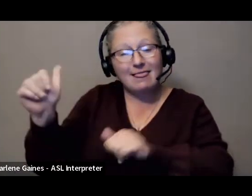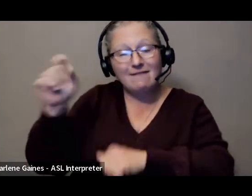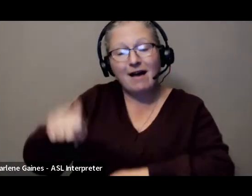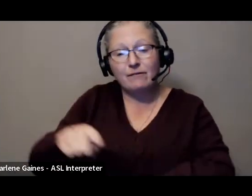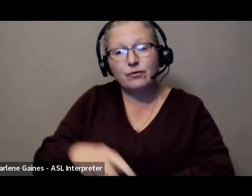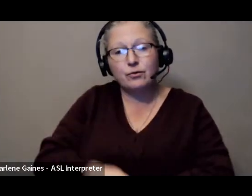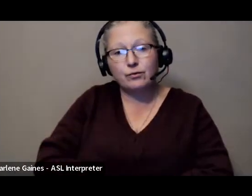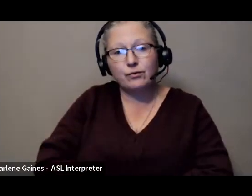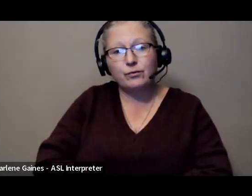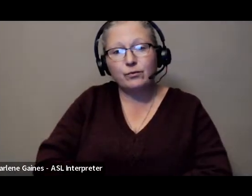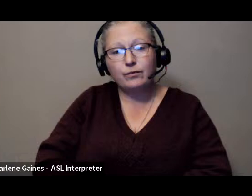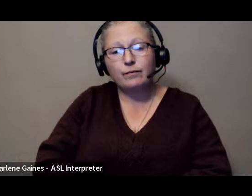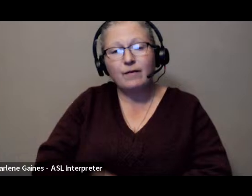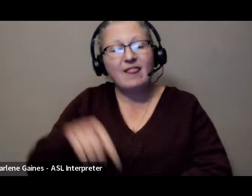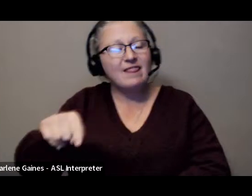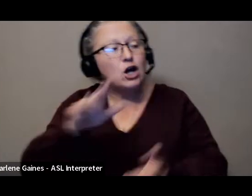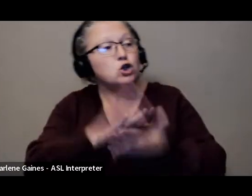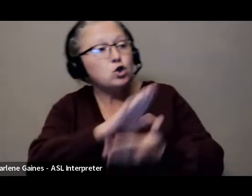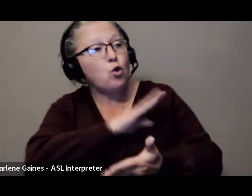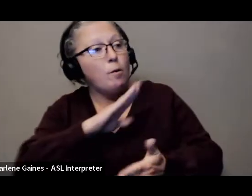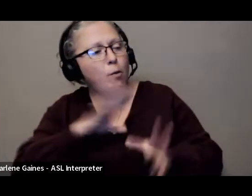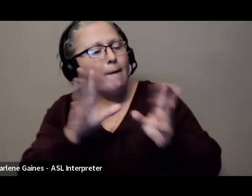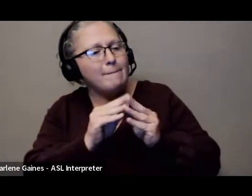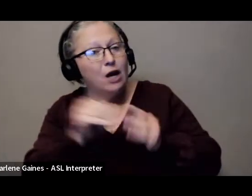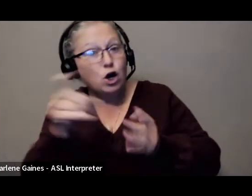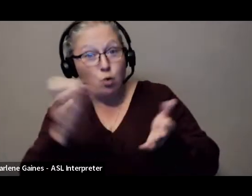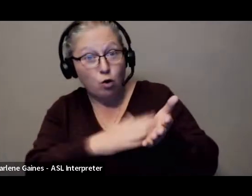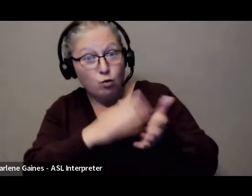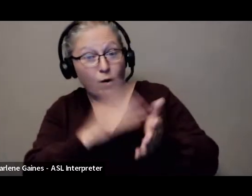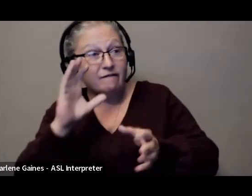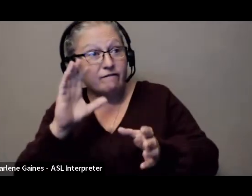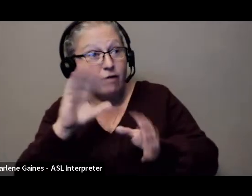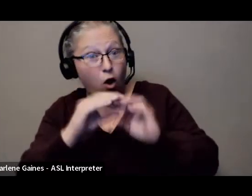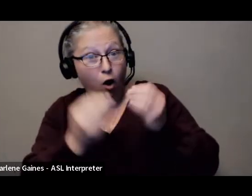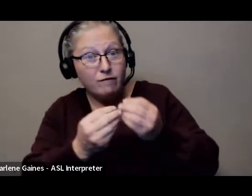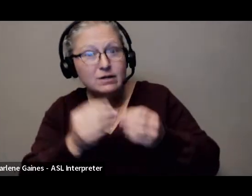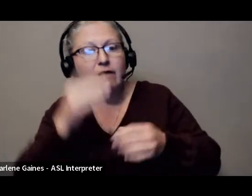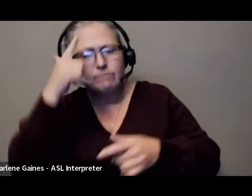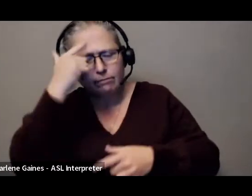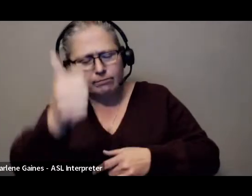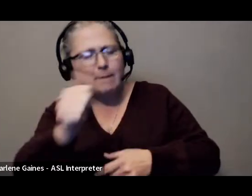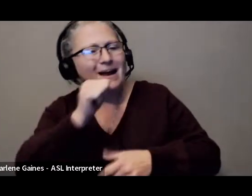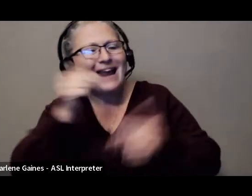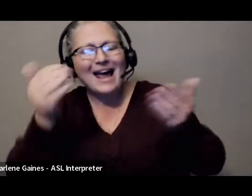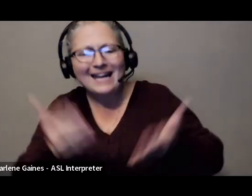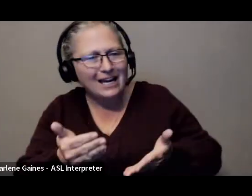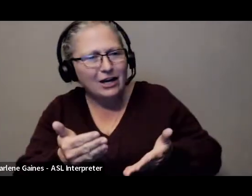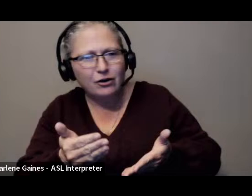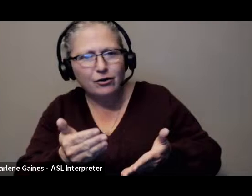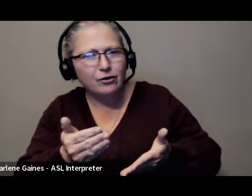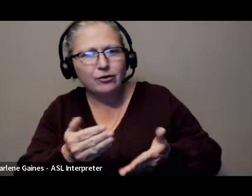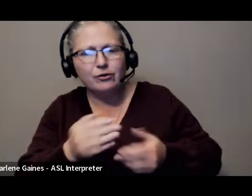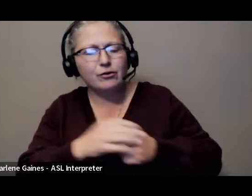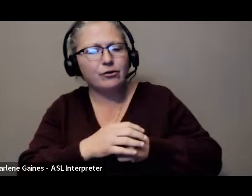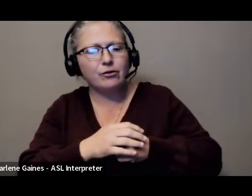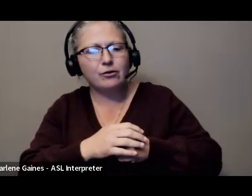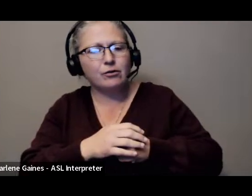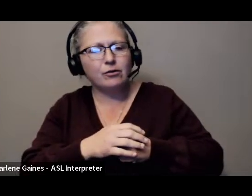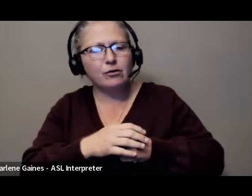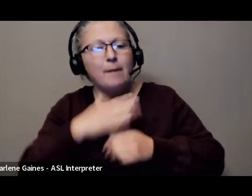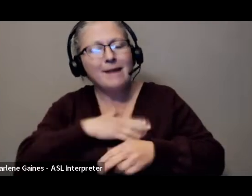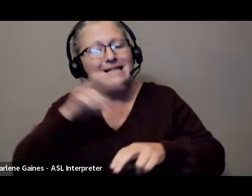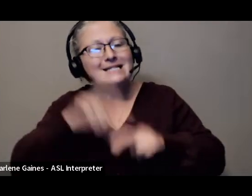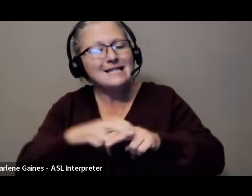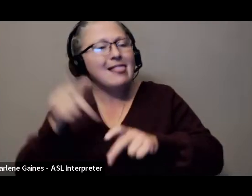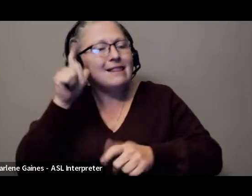meeting, huh? Yeah. Go ahead and run for office. So Go for it, I want to but not encourage you here. to pause the meeting. You're We not should gonna run pause for the meeting, meeting and please sit to down have and listen